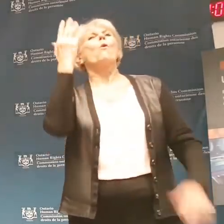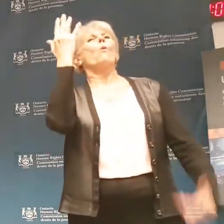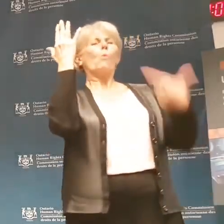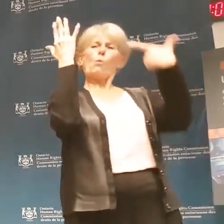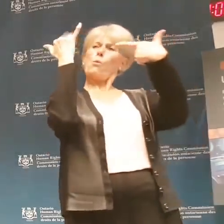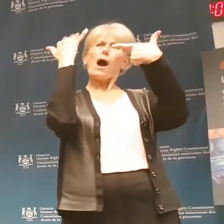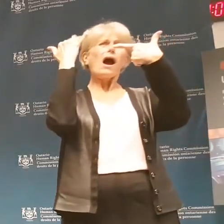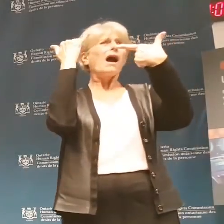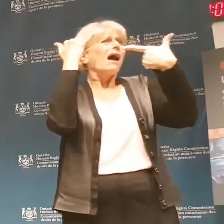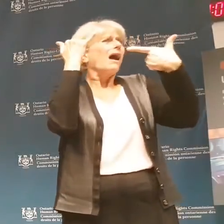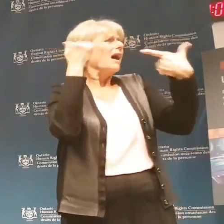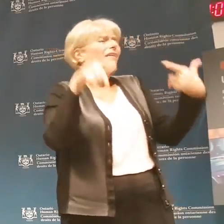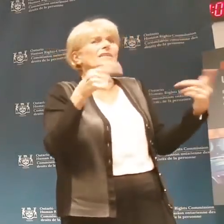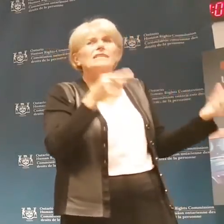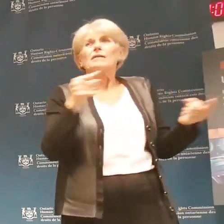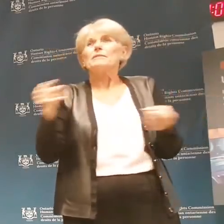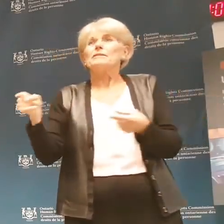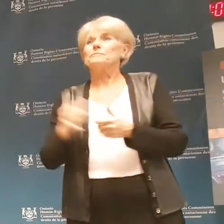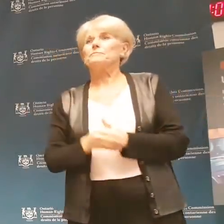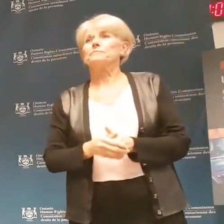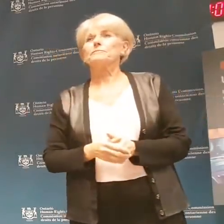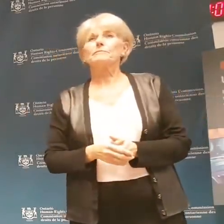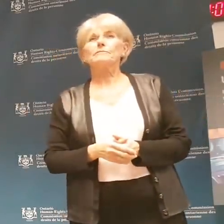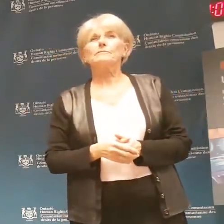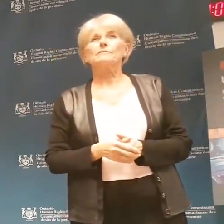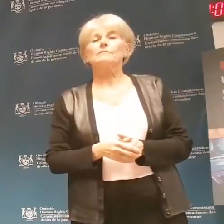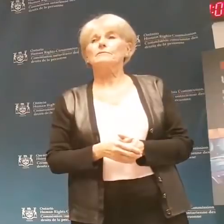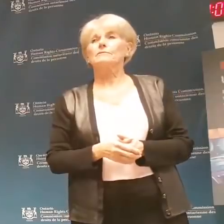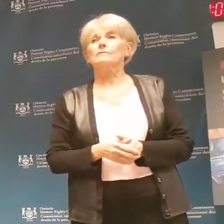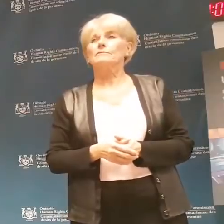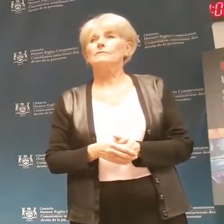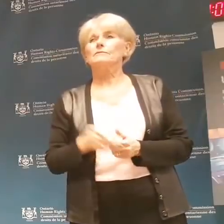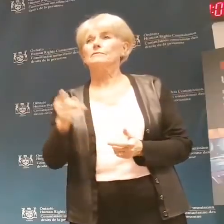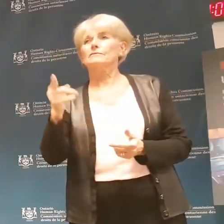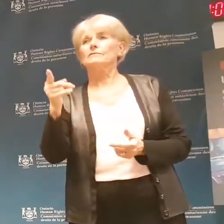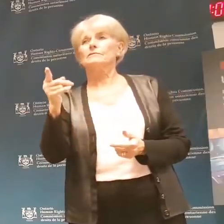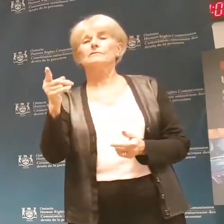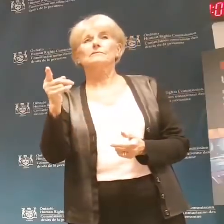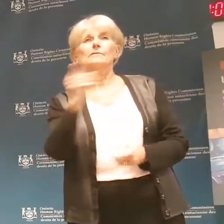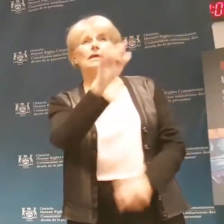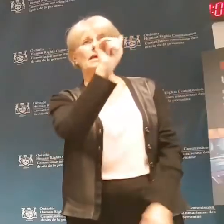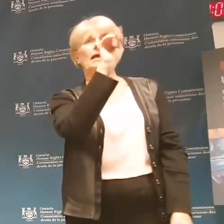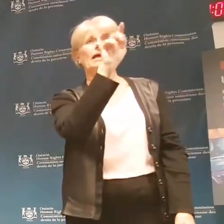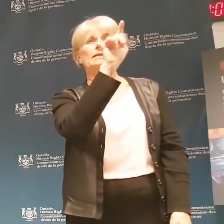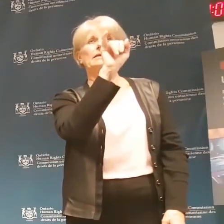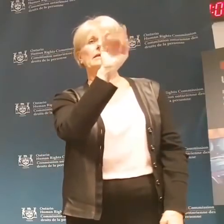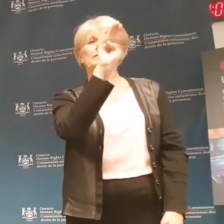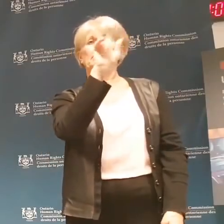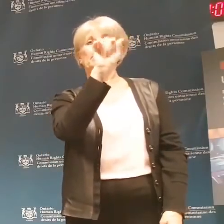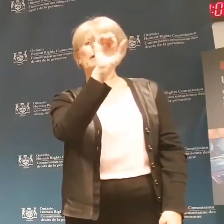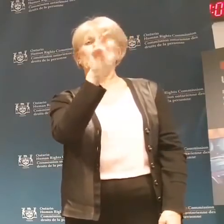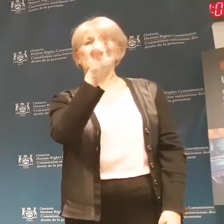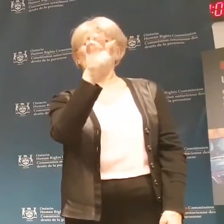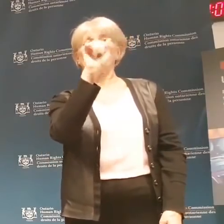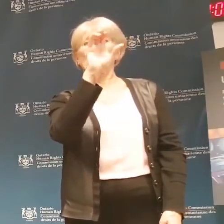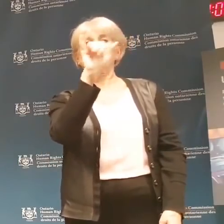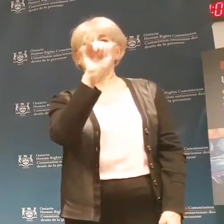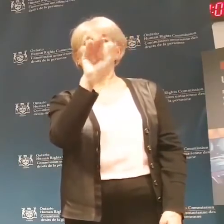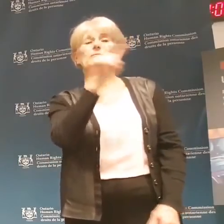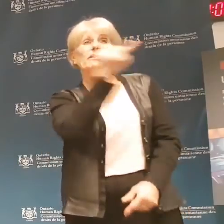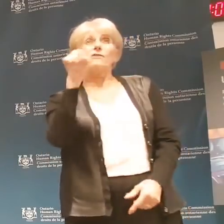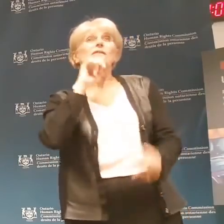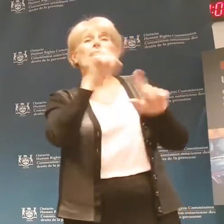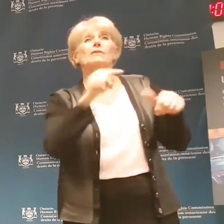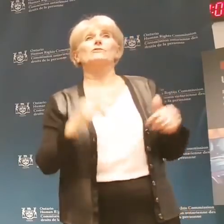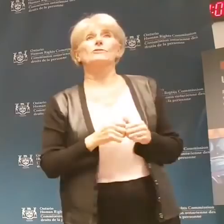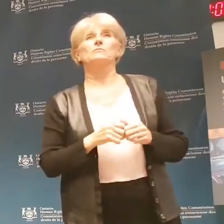this happening? And the answer is in the title of the thing, Anti-Black Racism. Let me give you a